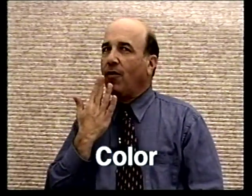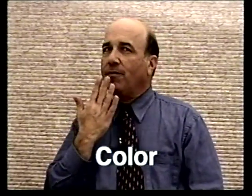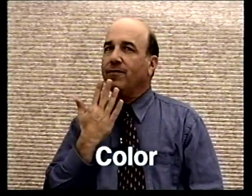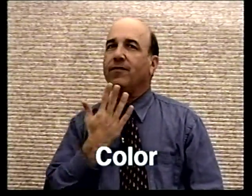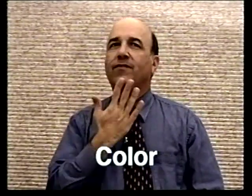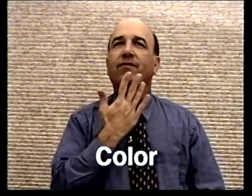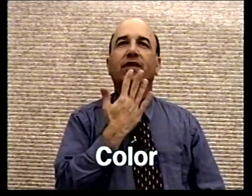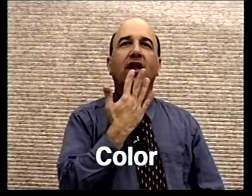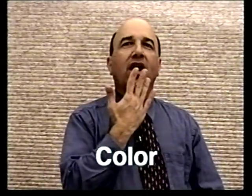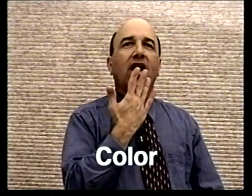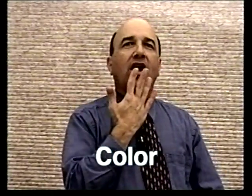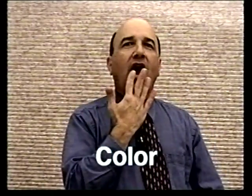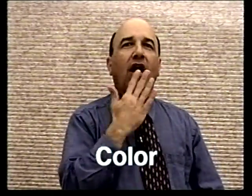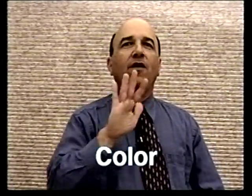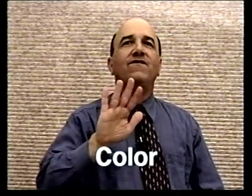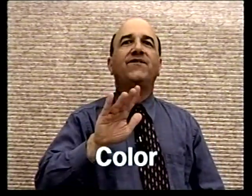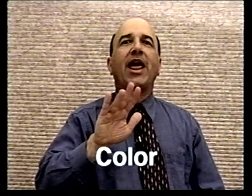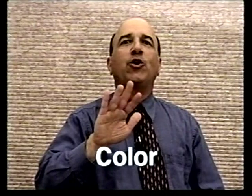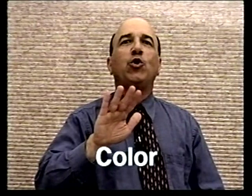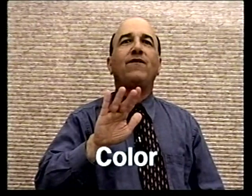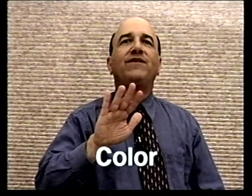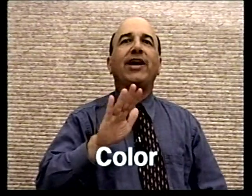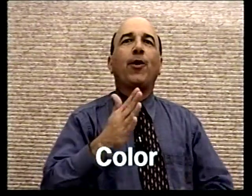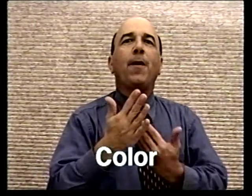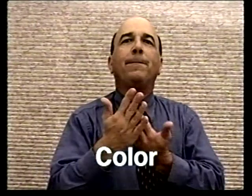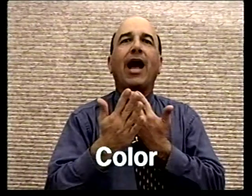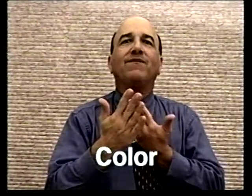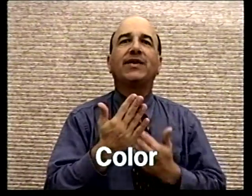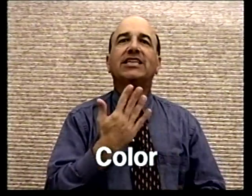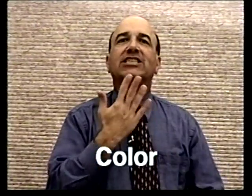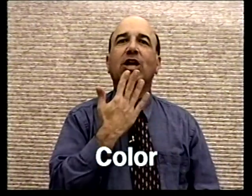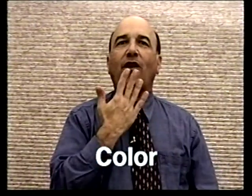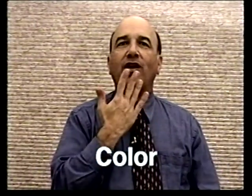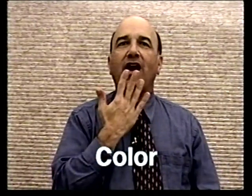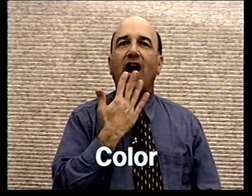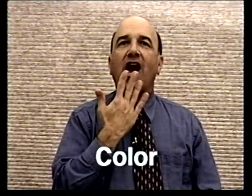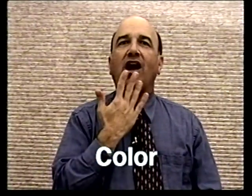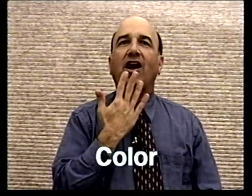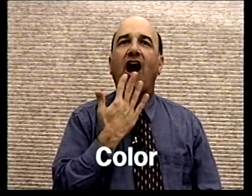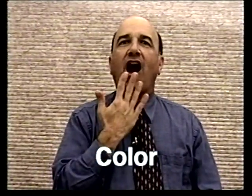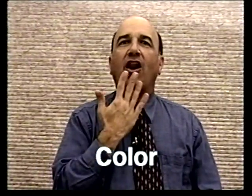Collar. Collar. Flutter your finger, palm facing yourself. Collar.